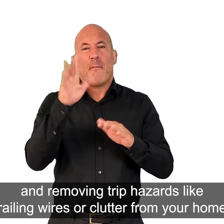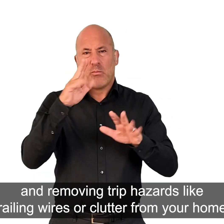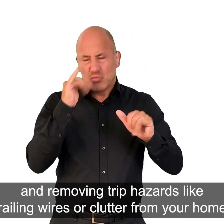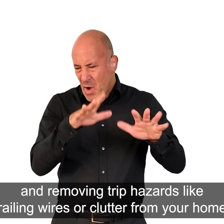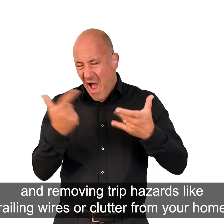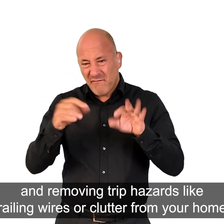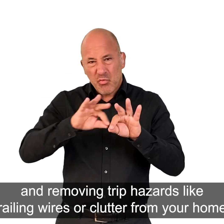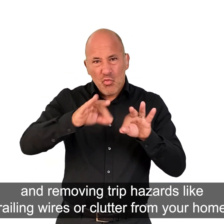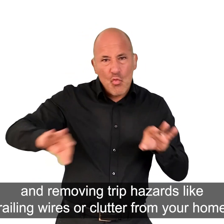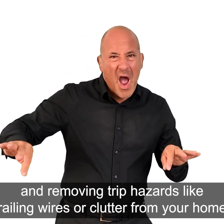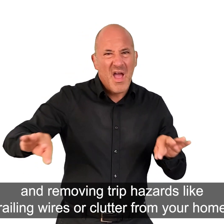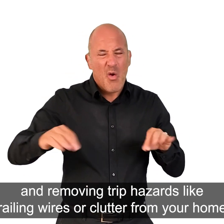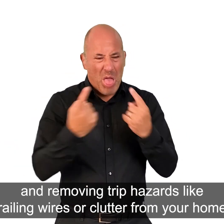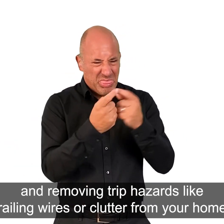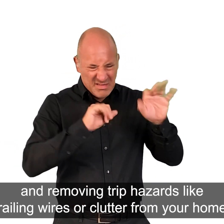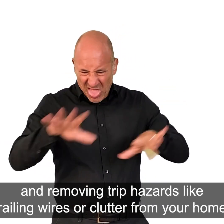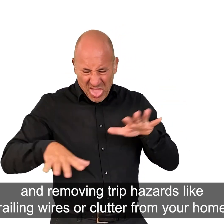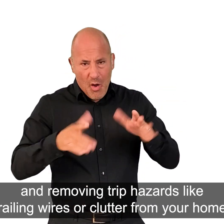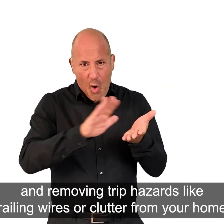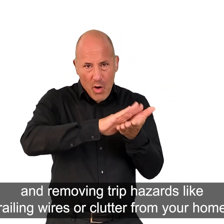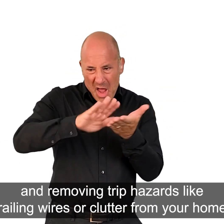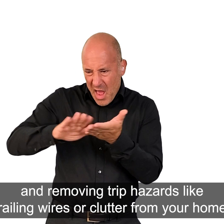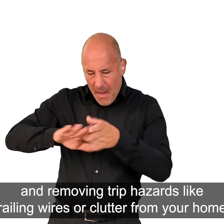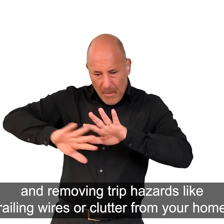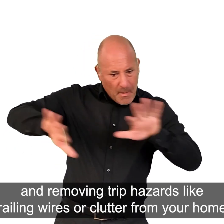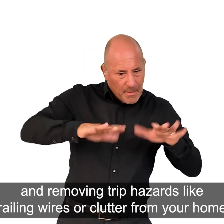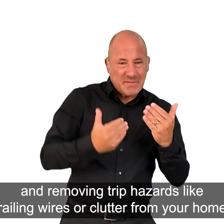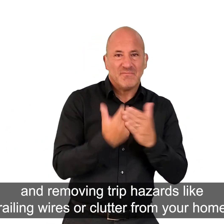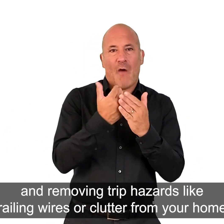and removing trip hazards like trailing wires or clutter from your home.